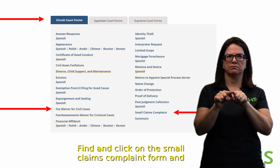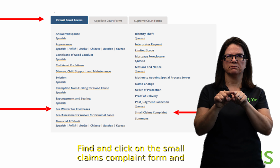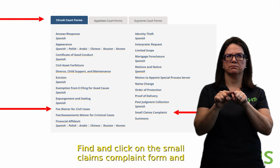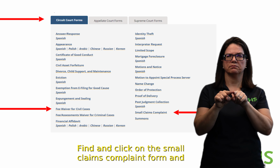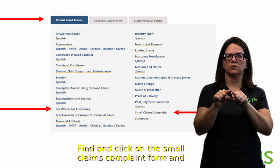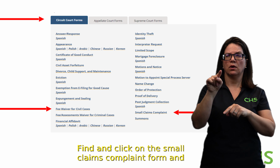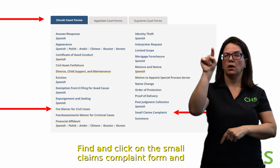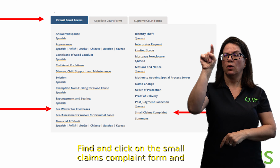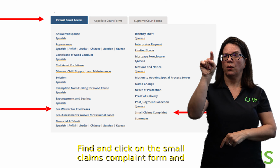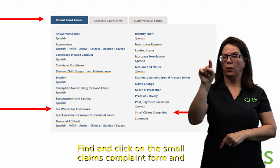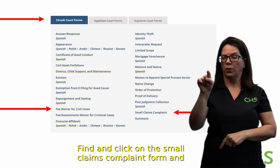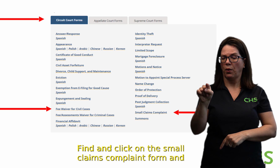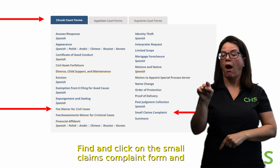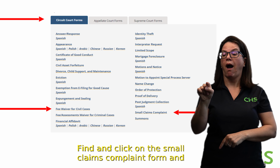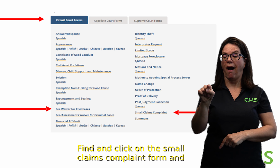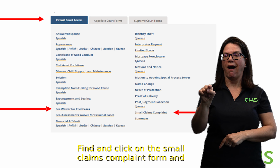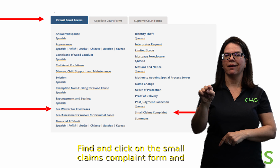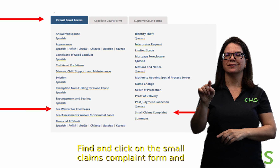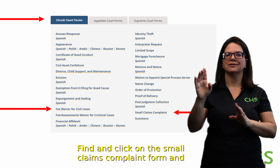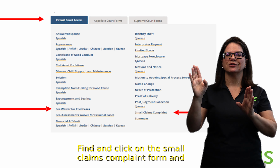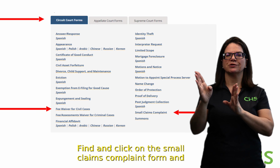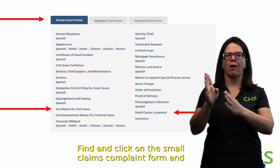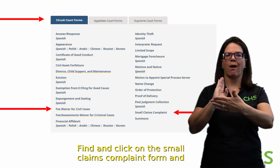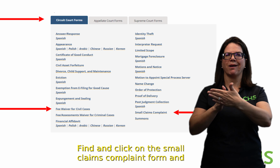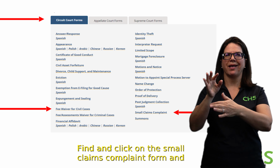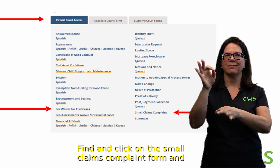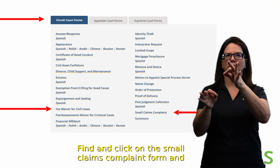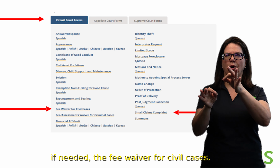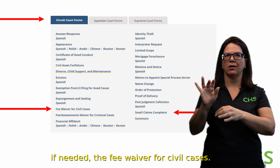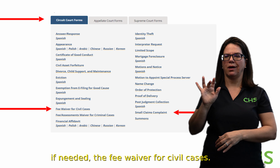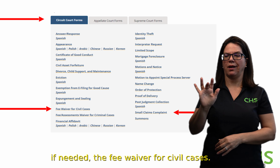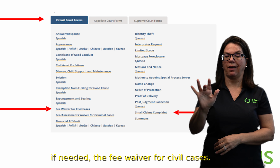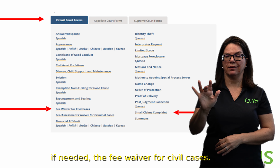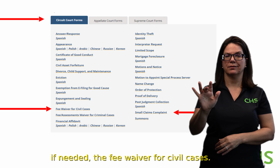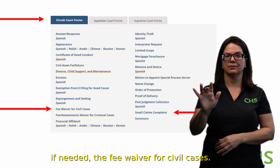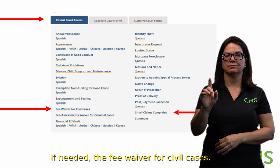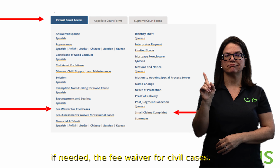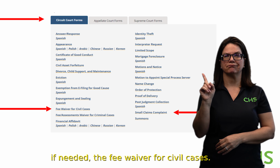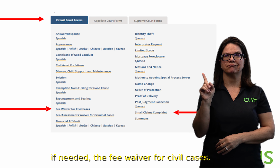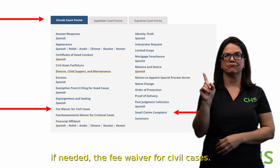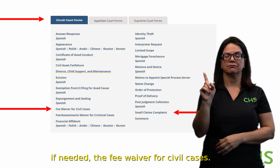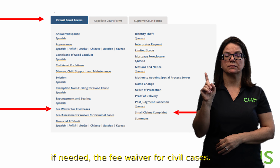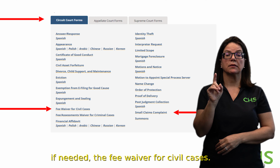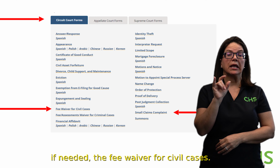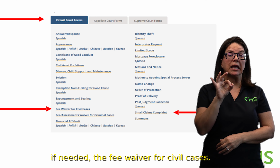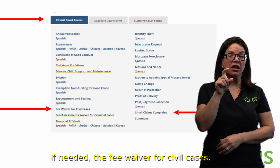and click on the Small Claims Complaint form and, if needed, the fee waiver for